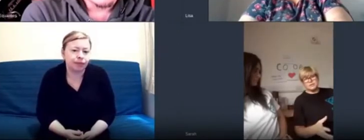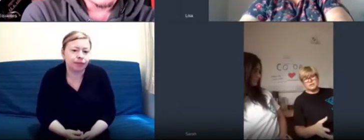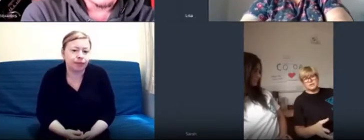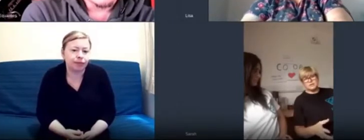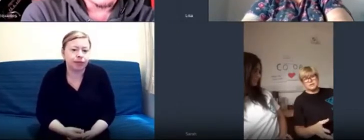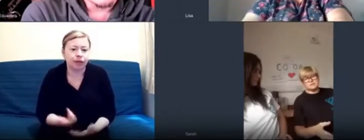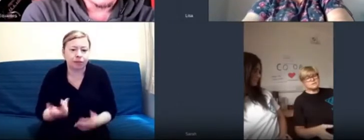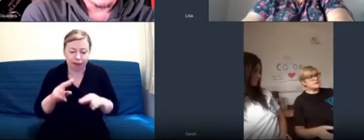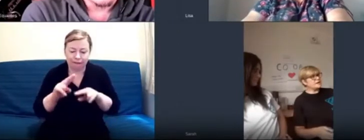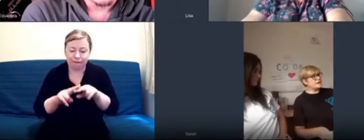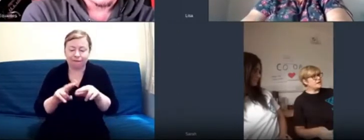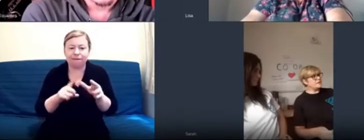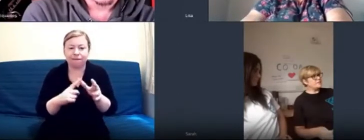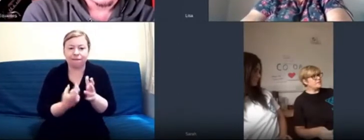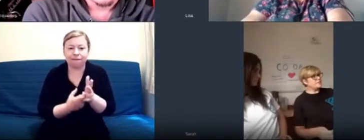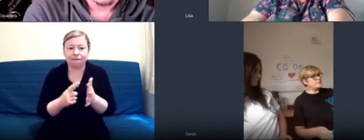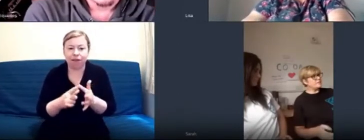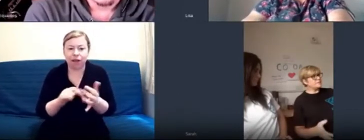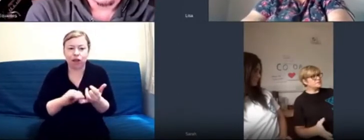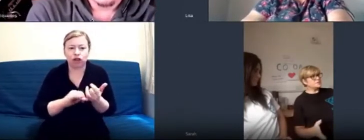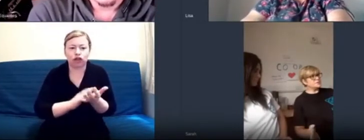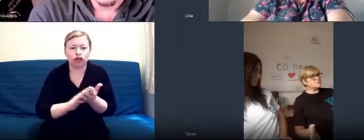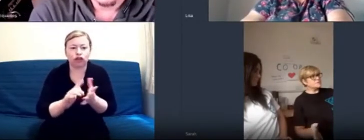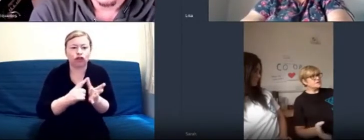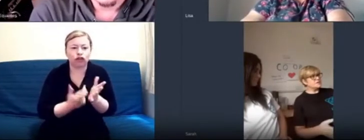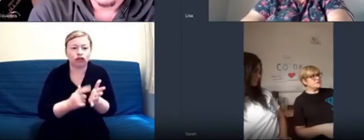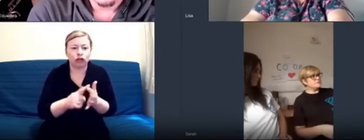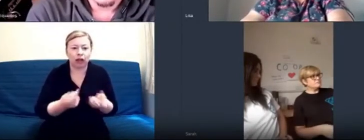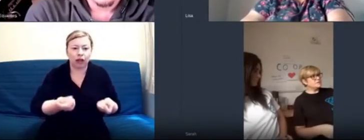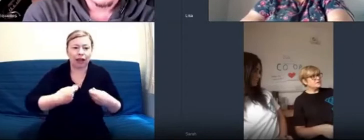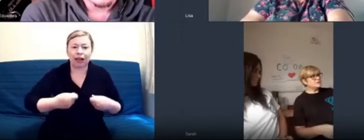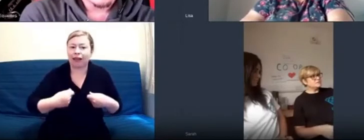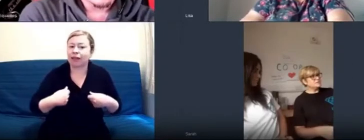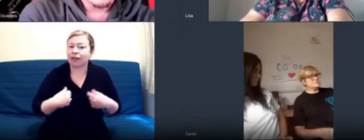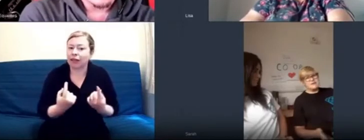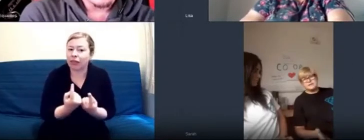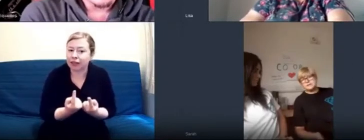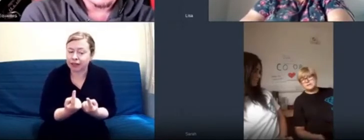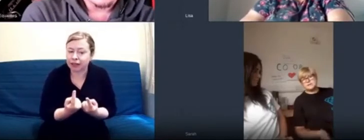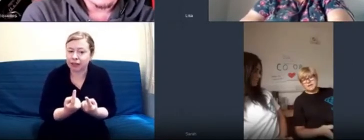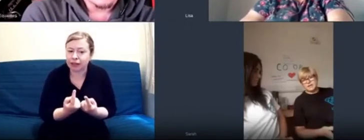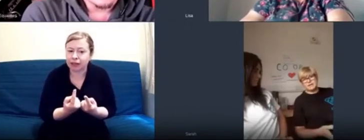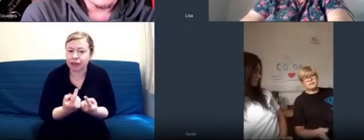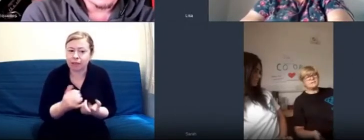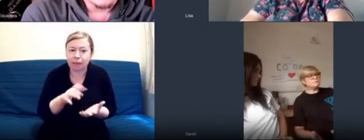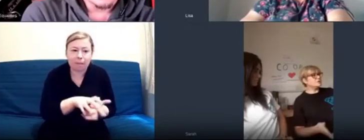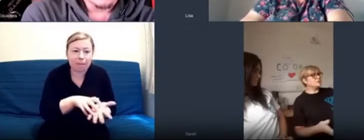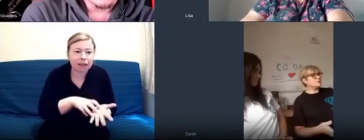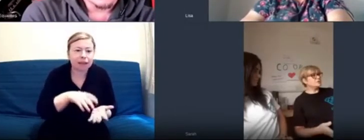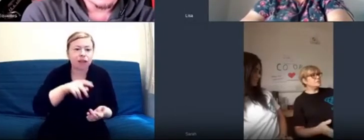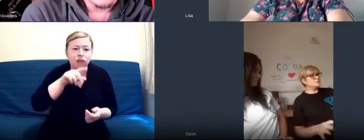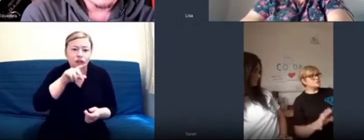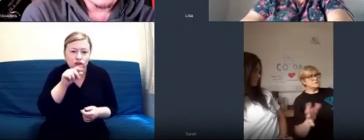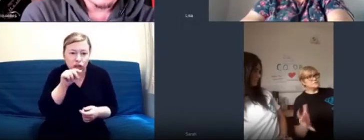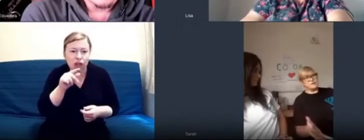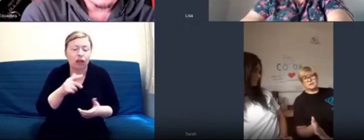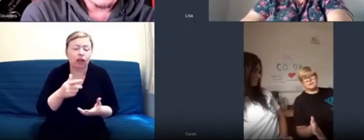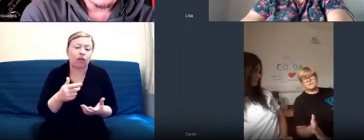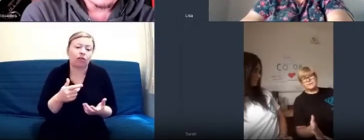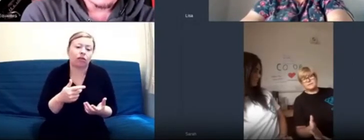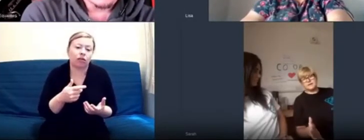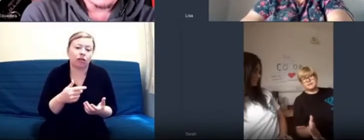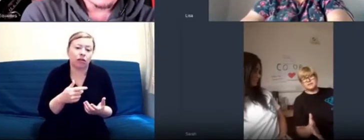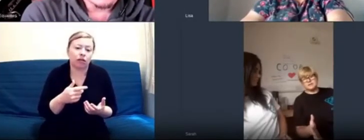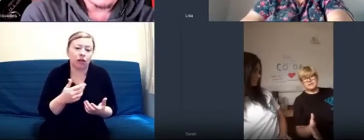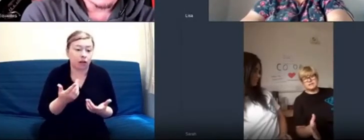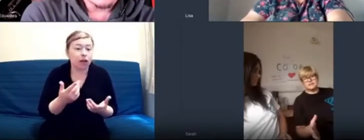Share bring to us, so there could be mince, chicken, you know, sort of like a